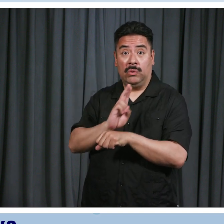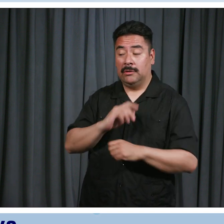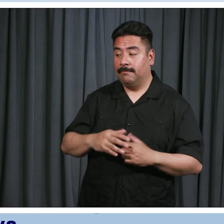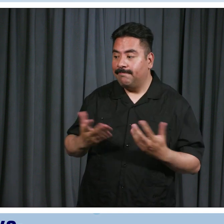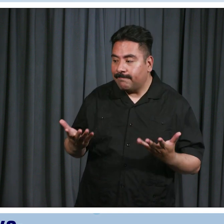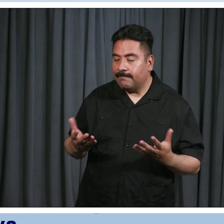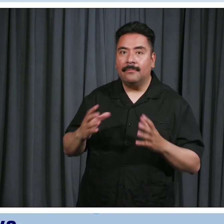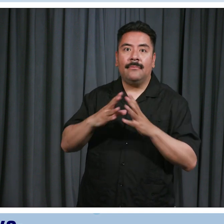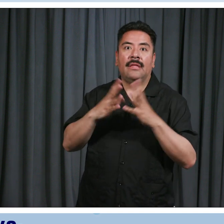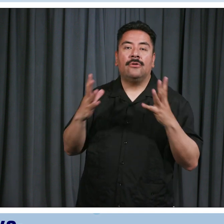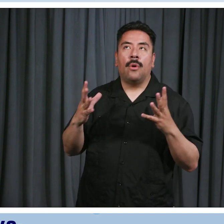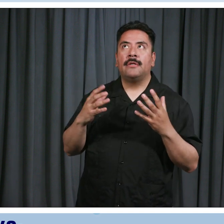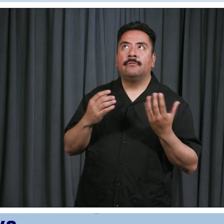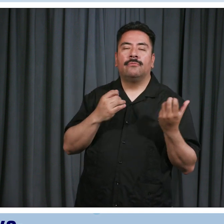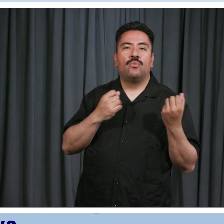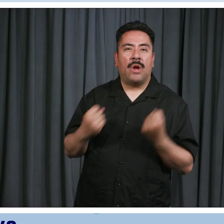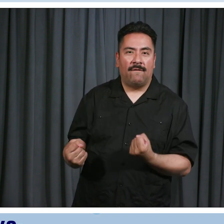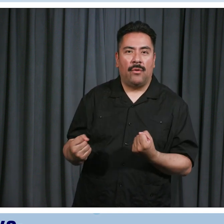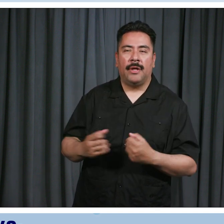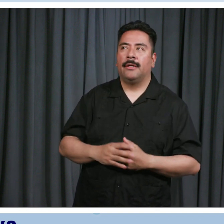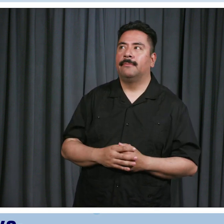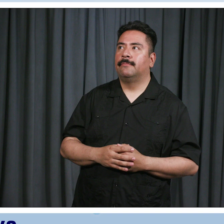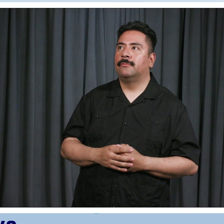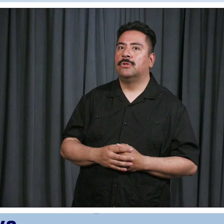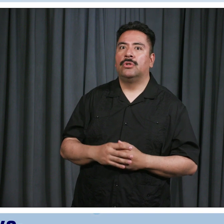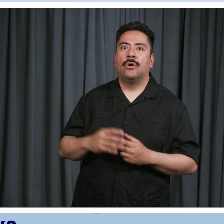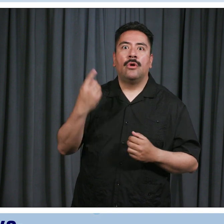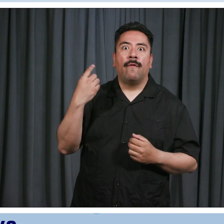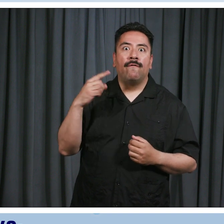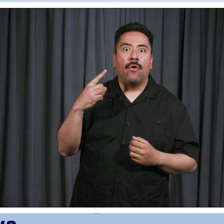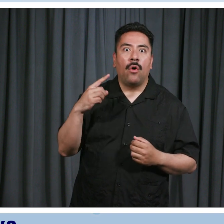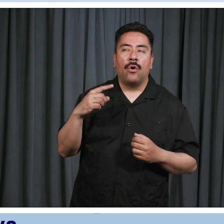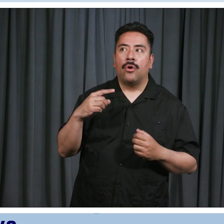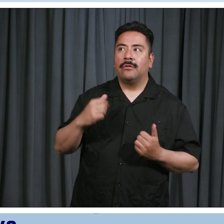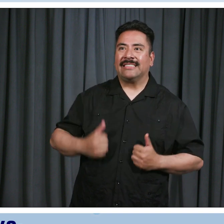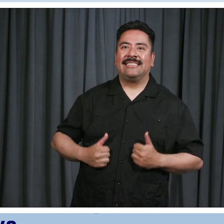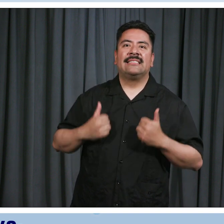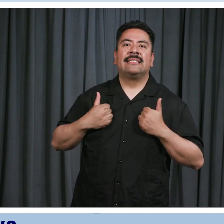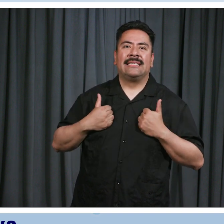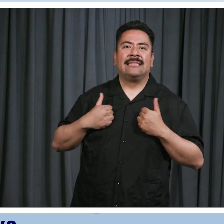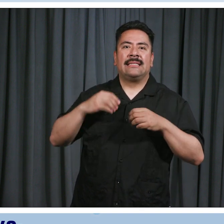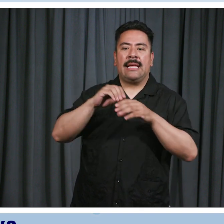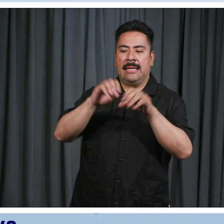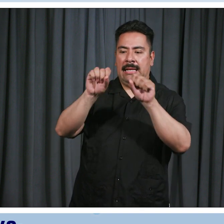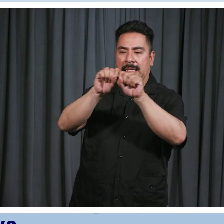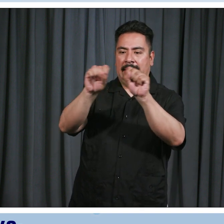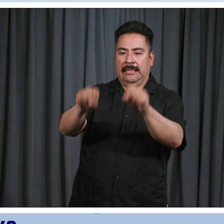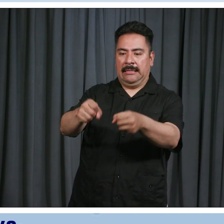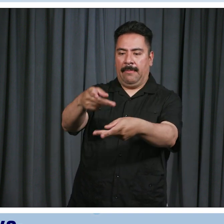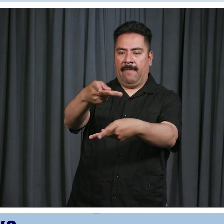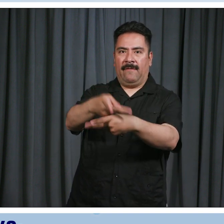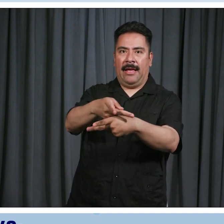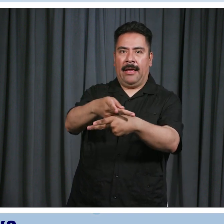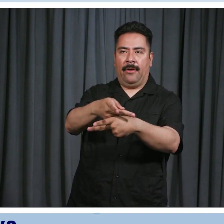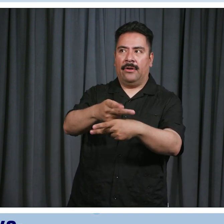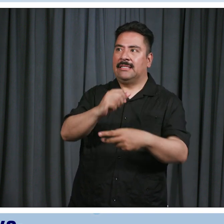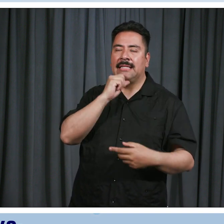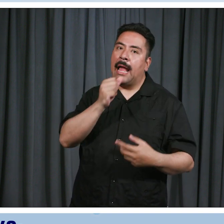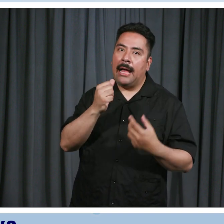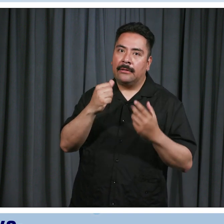utilized so much bravery to exist in a system of care that is not caring.